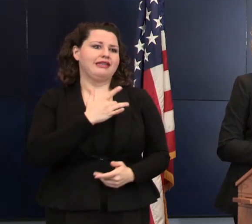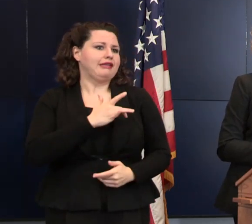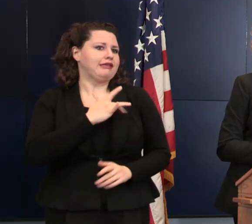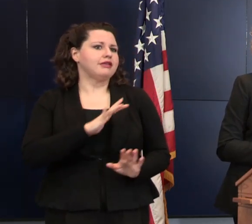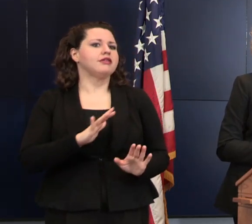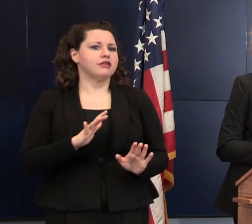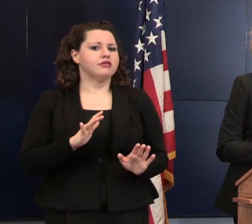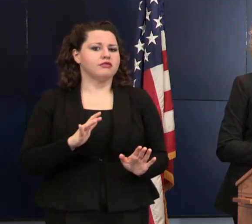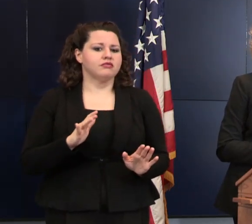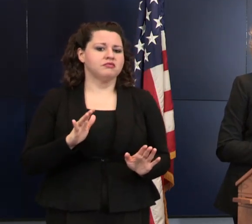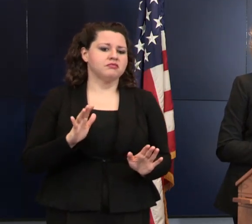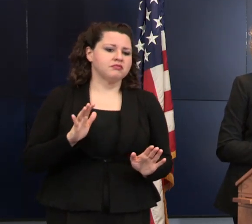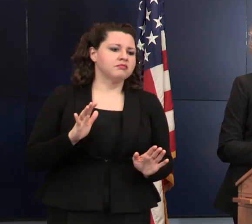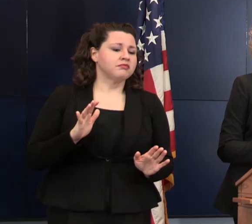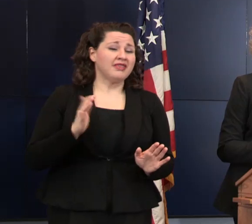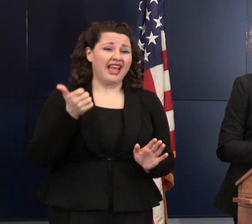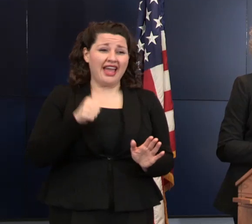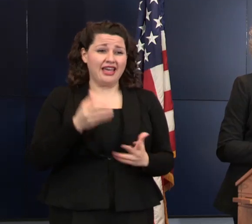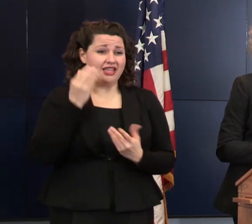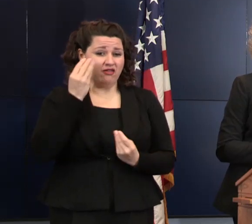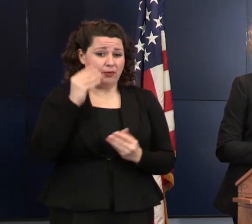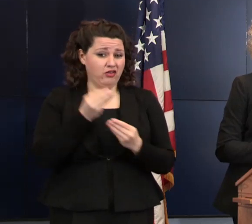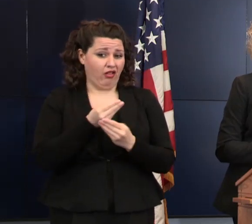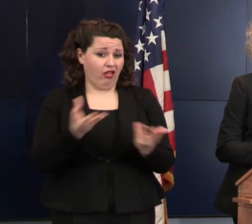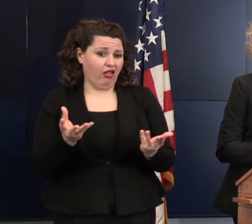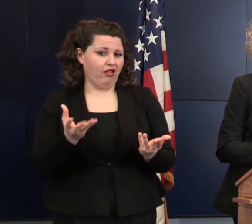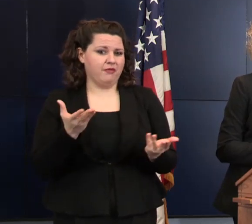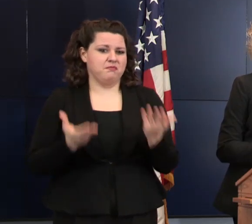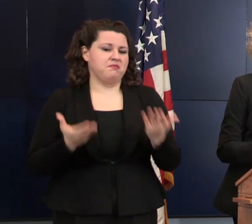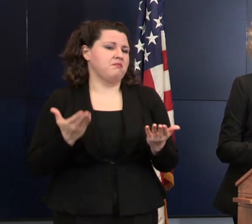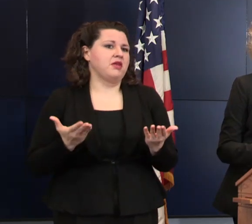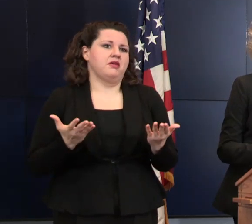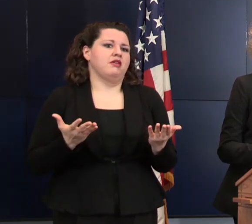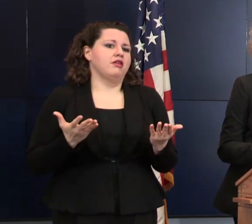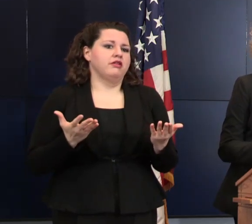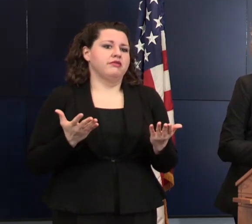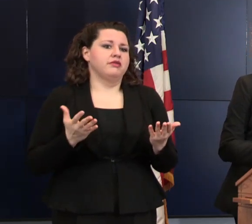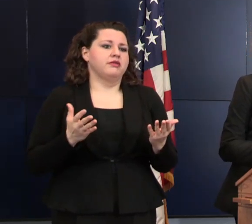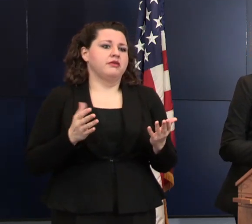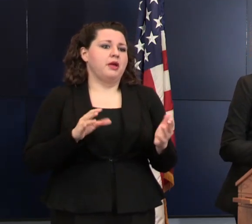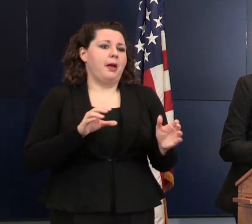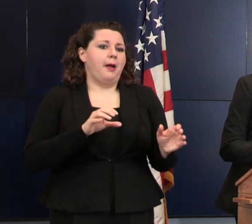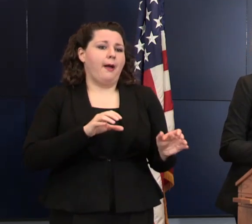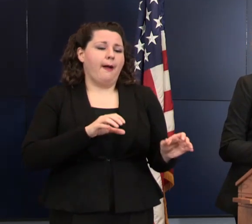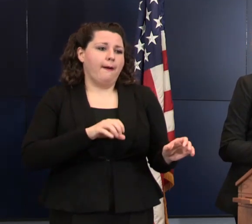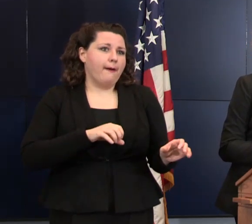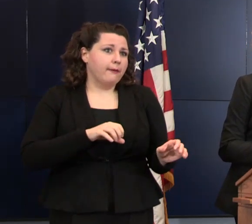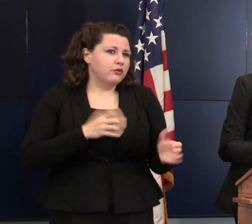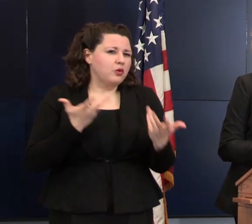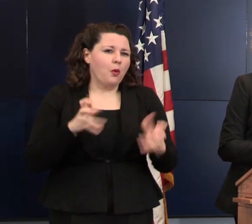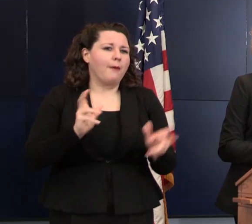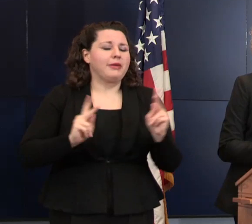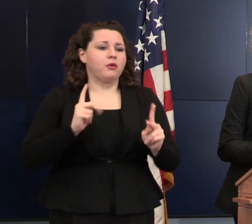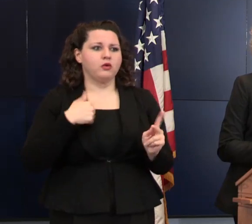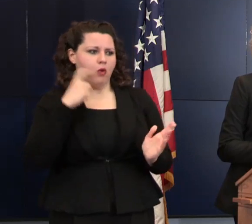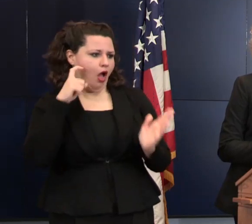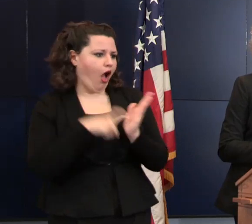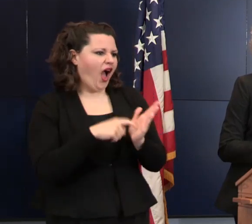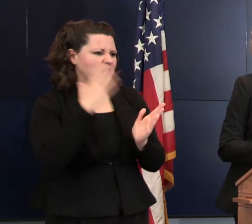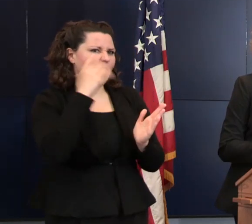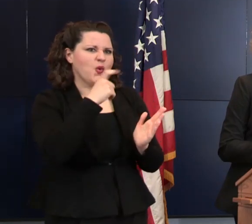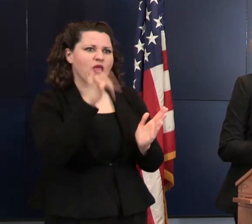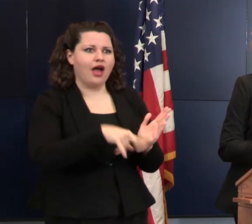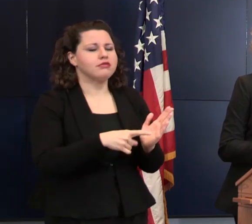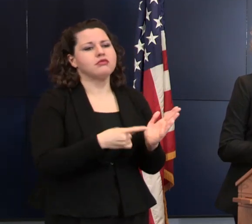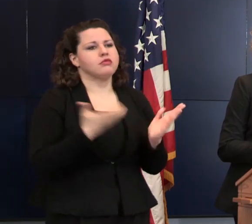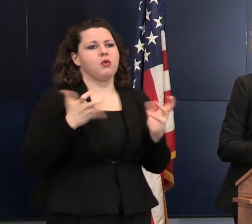about is releasing any information that might make a potential case personally identifiable. And so patient